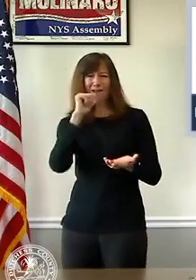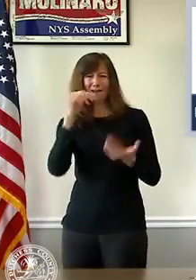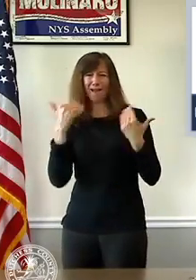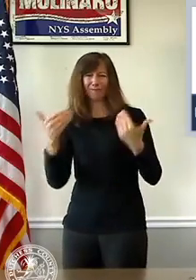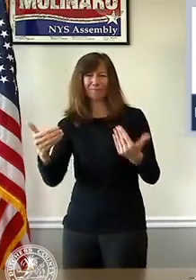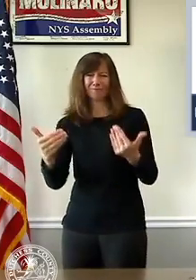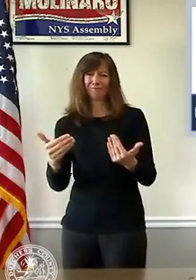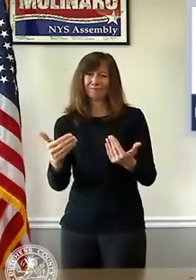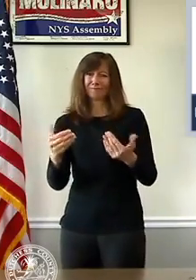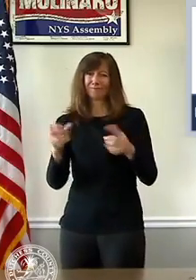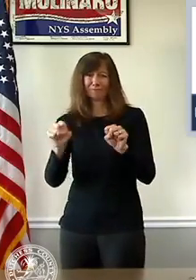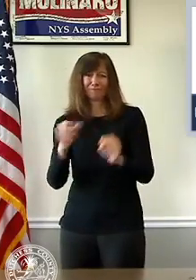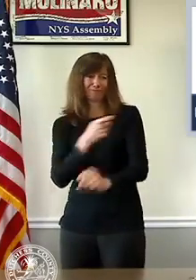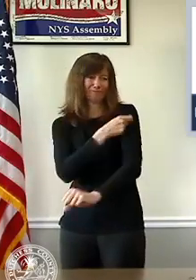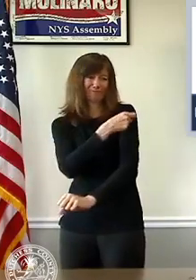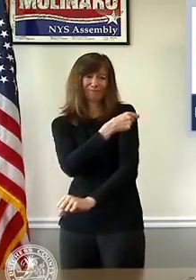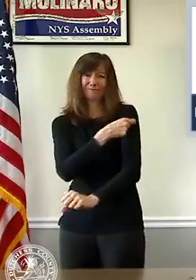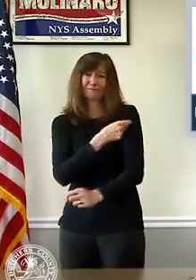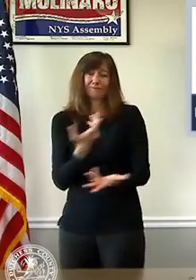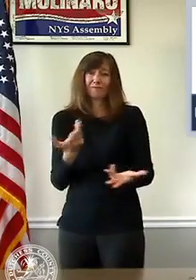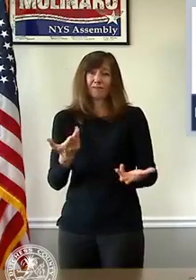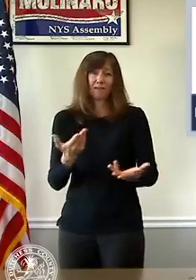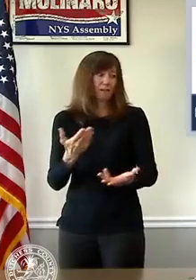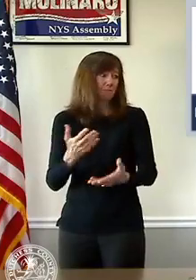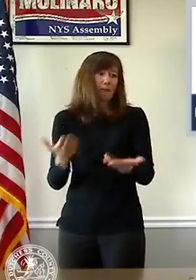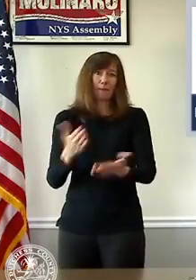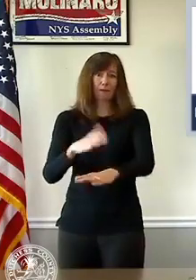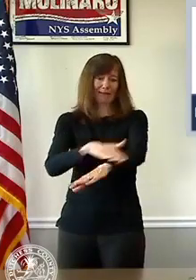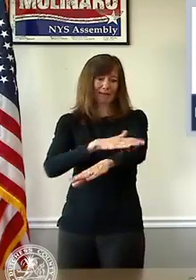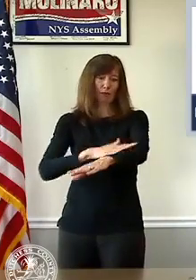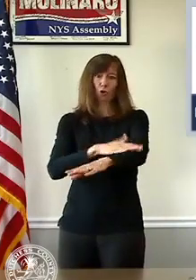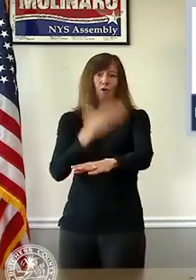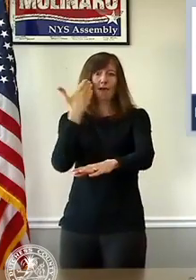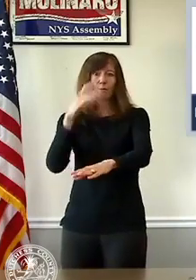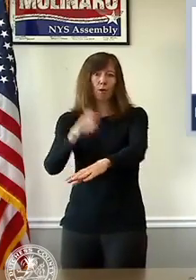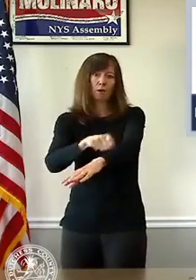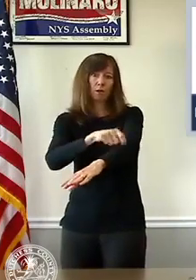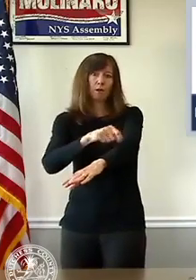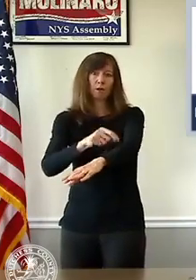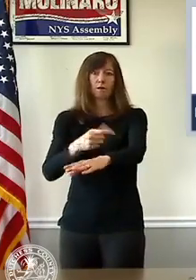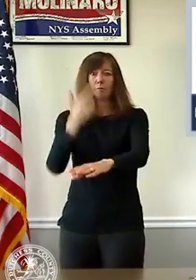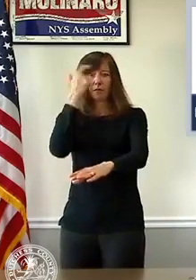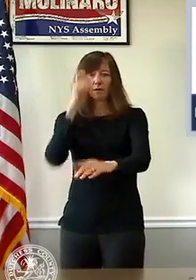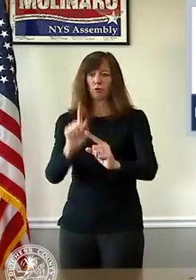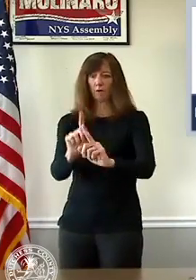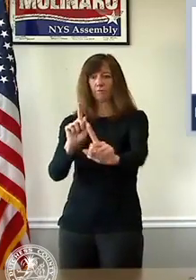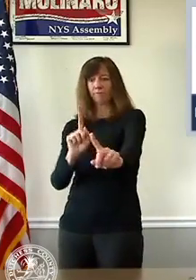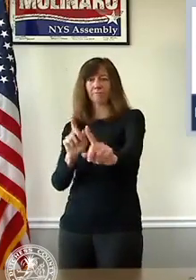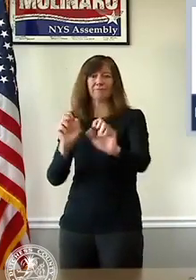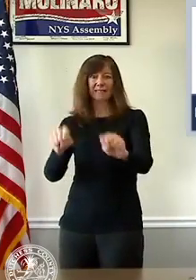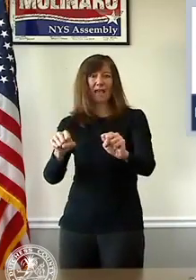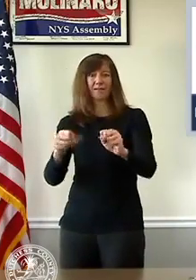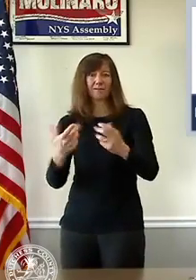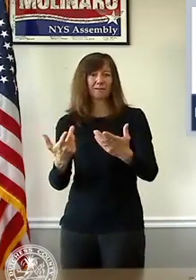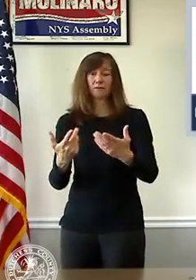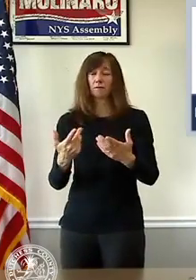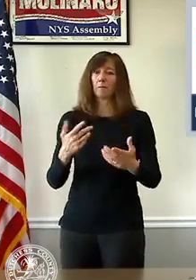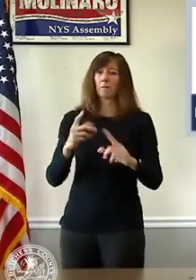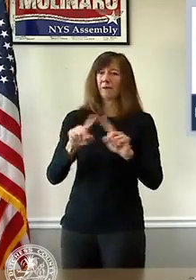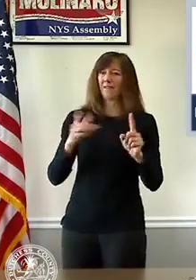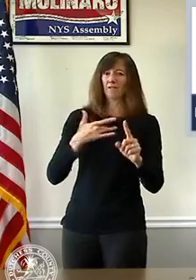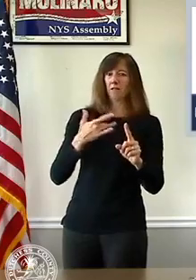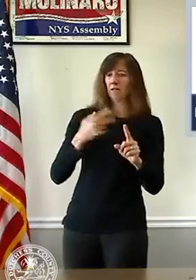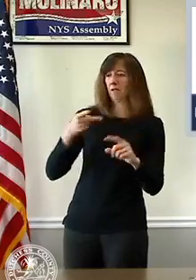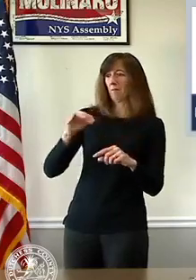perhaps administer a tattoo, I don't know, in this area. Just saying, from a personal hygiene perspective, our public health folks don't